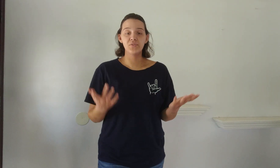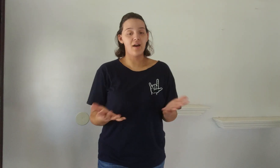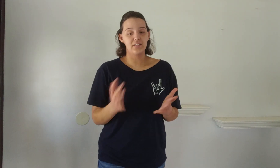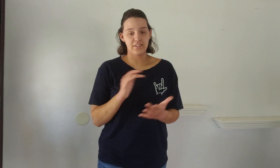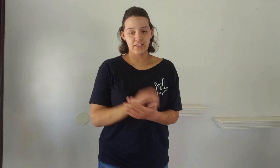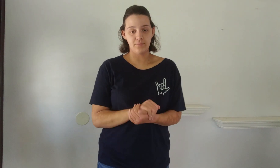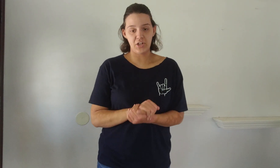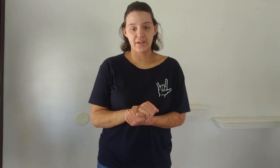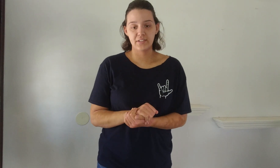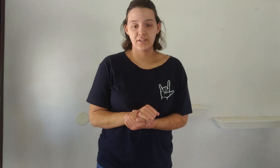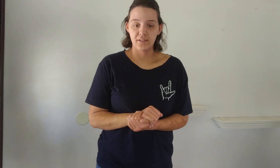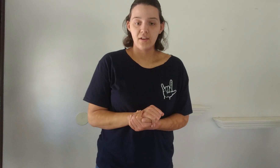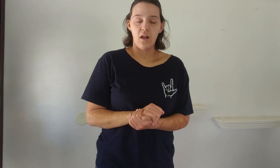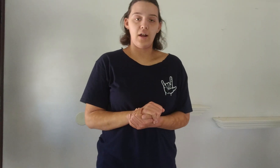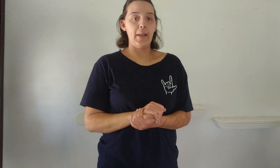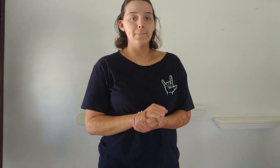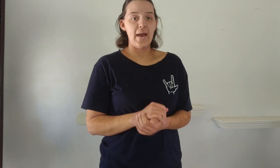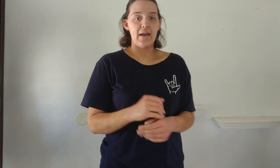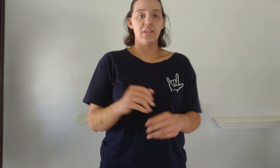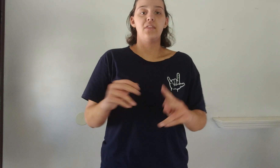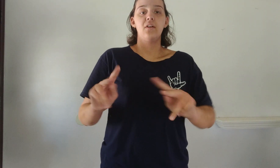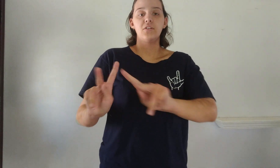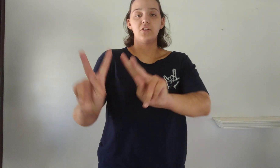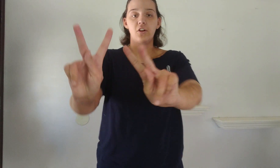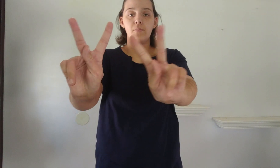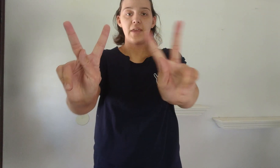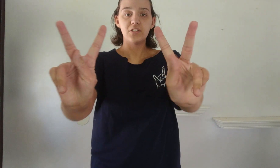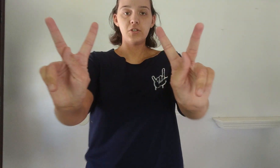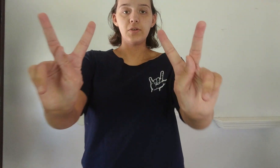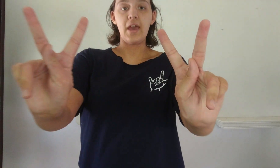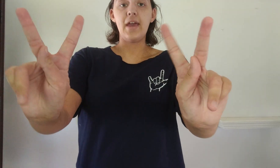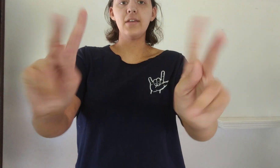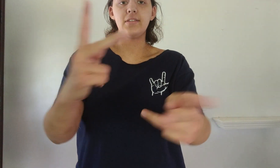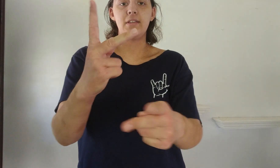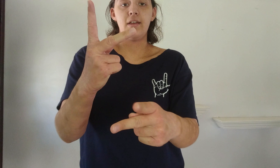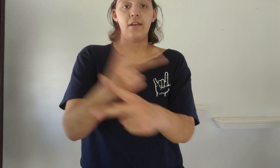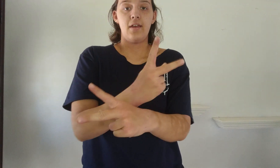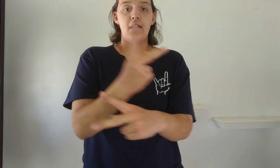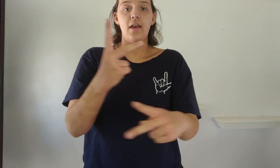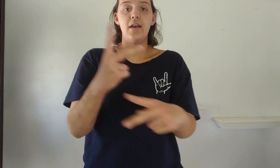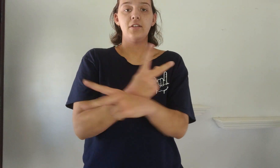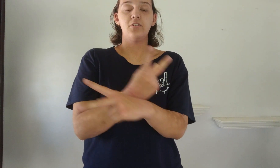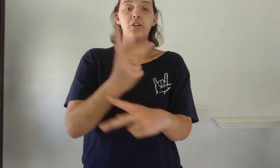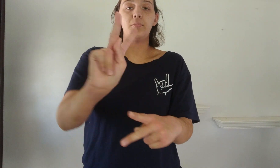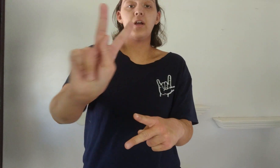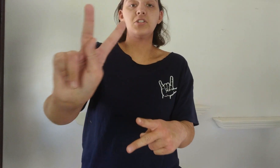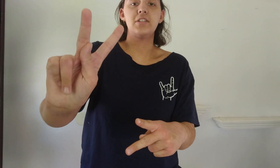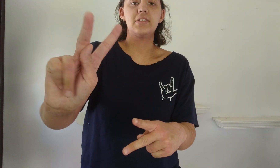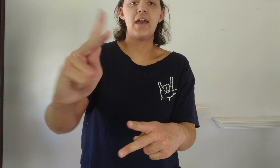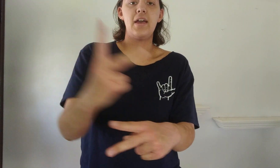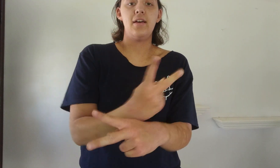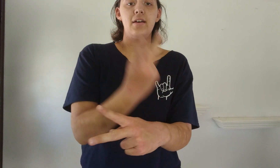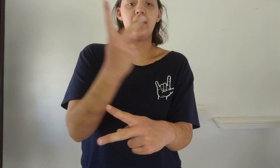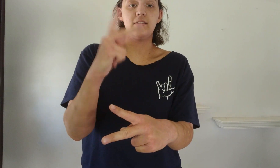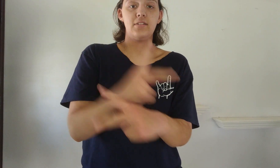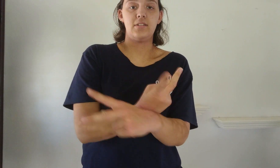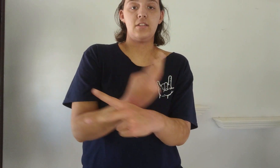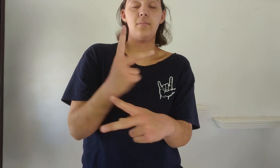on to subject. All right, math. So you're going to make 2 Ks, and you're going to brush this K against the bottom